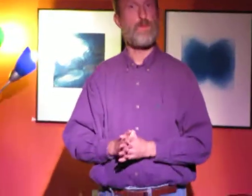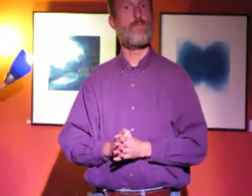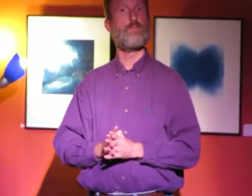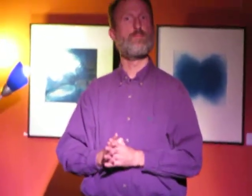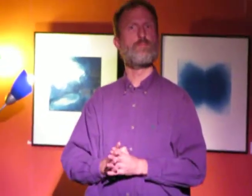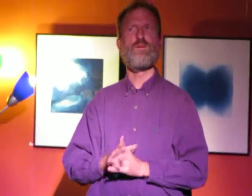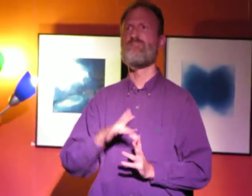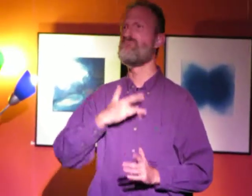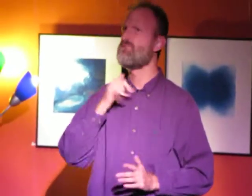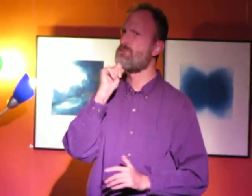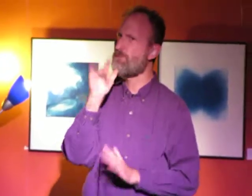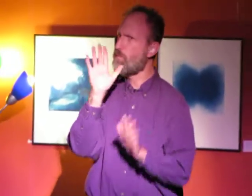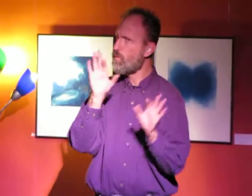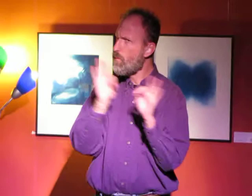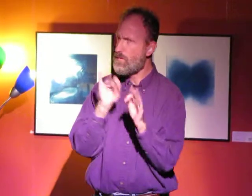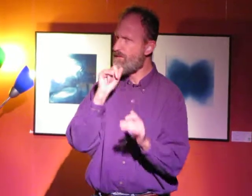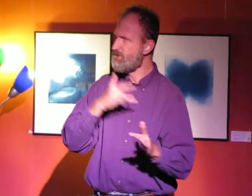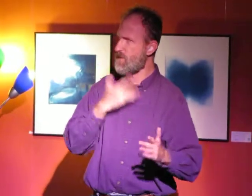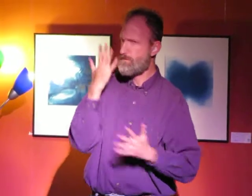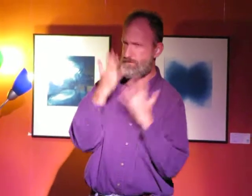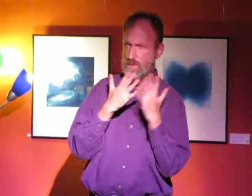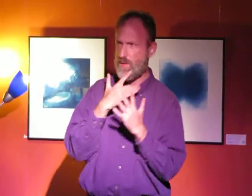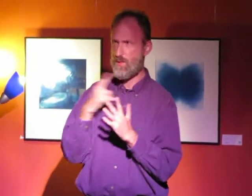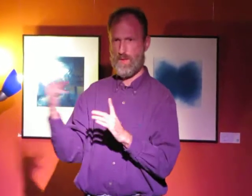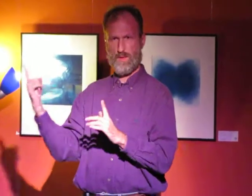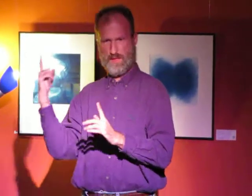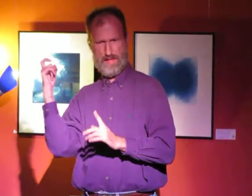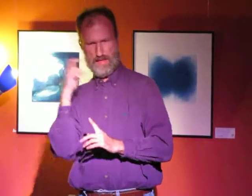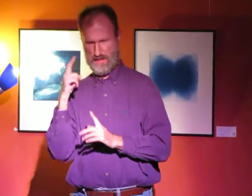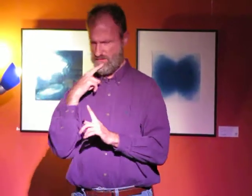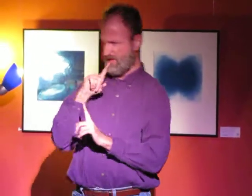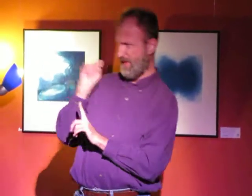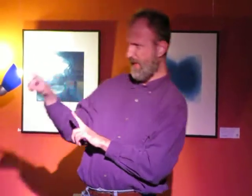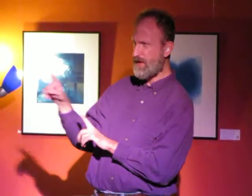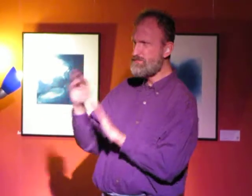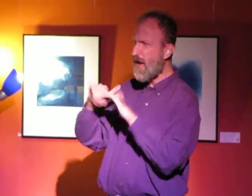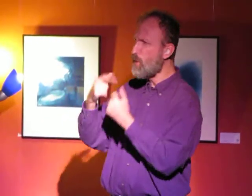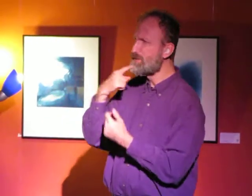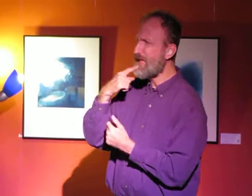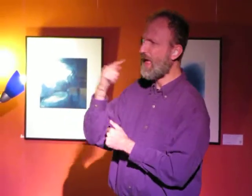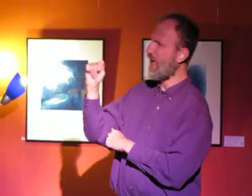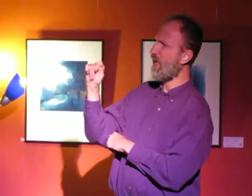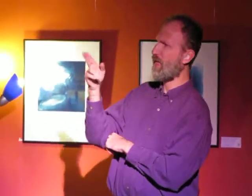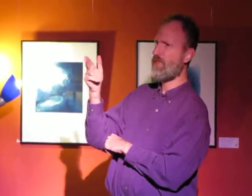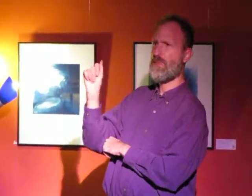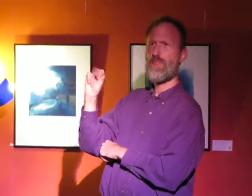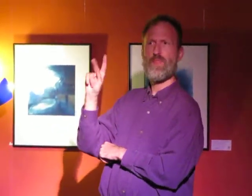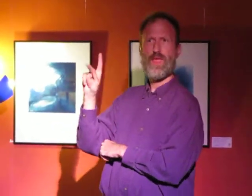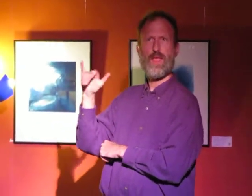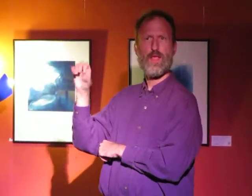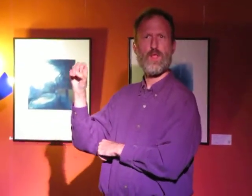signs. Do not feel embarrassed when you ask, how do you say thank you?